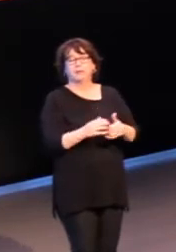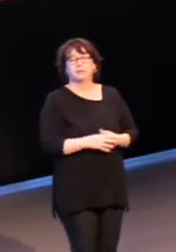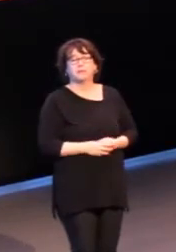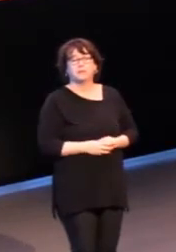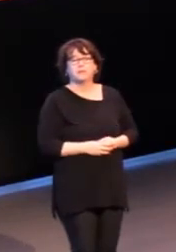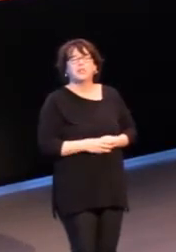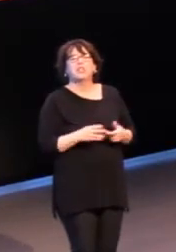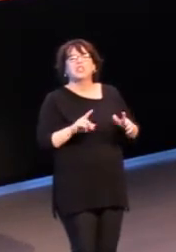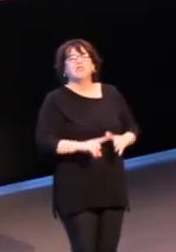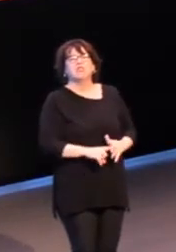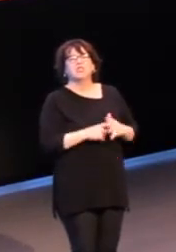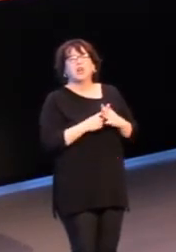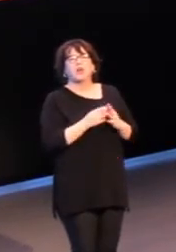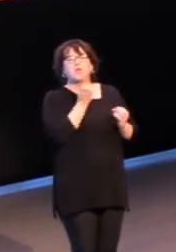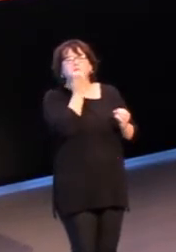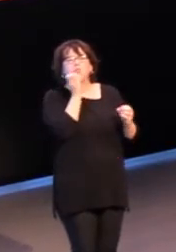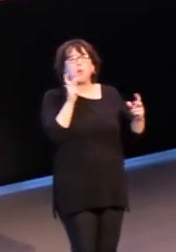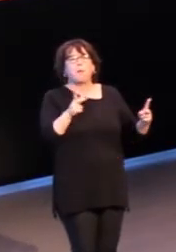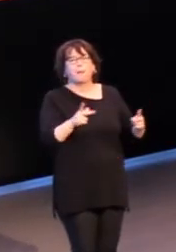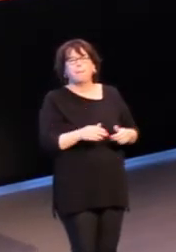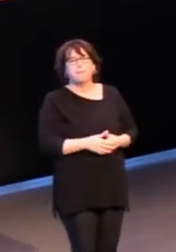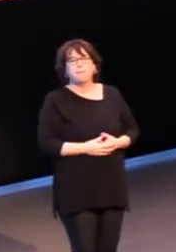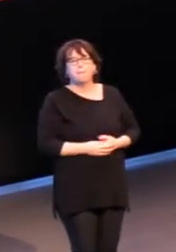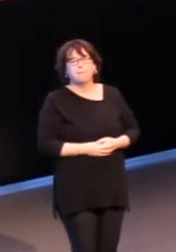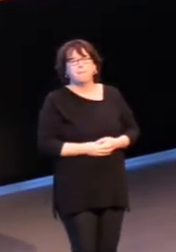Just gonna warm it up a little bit